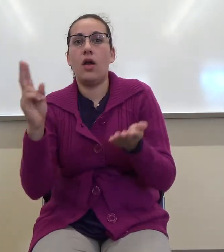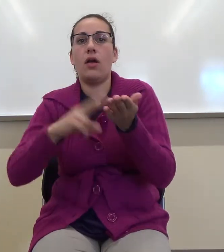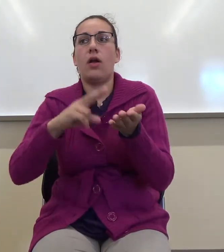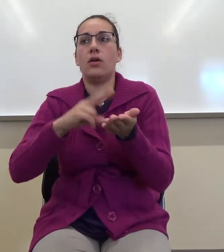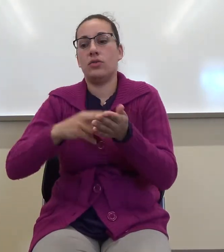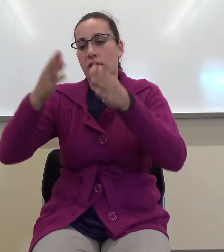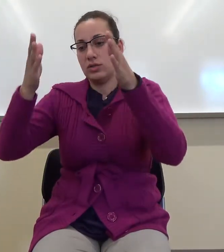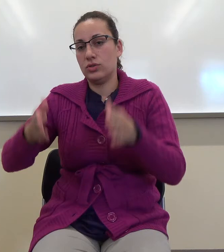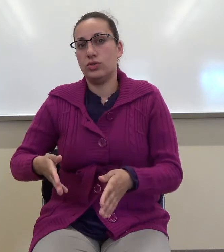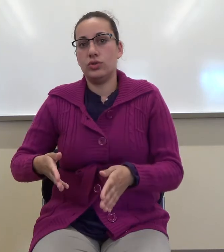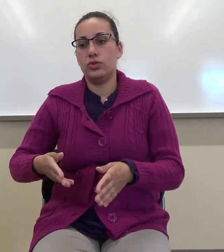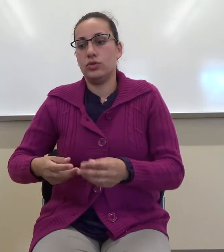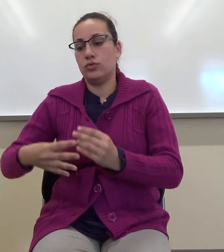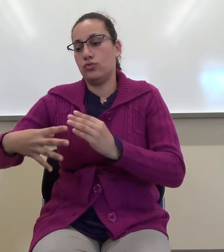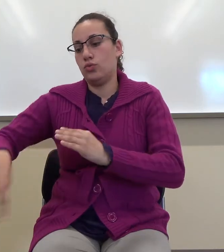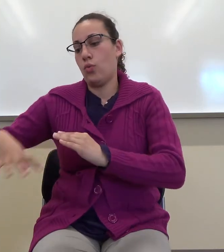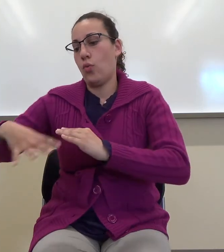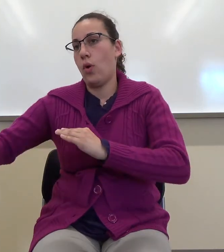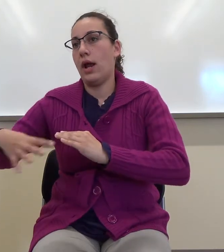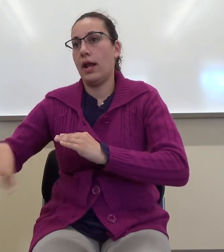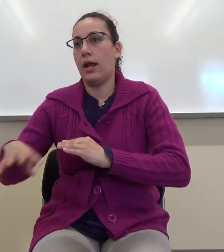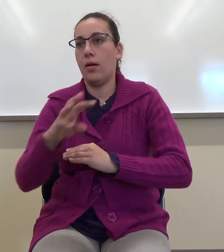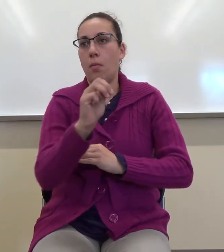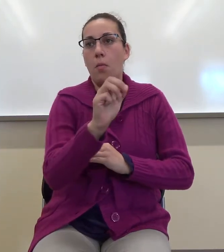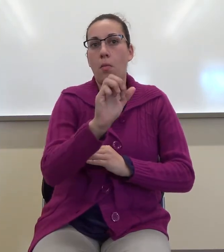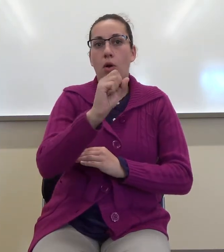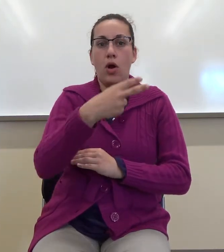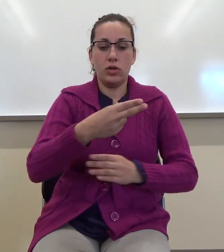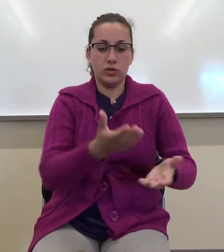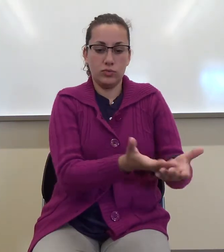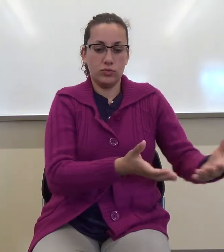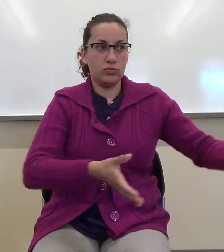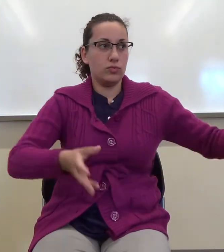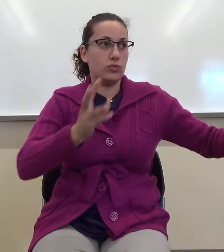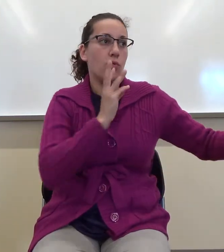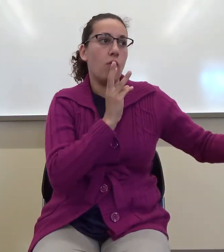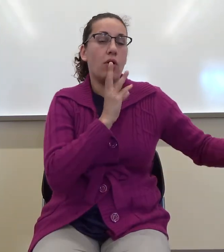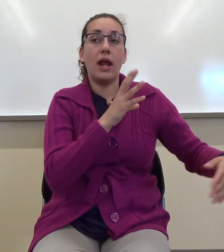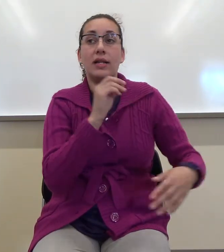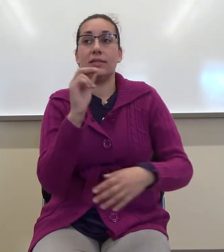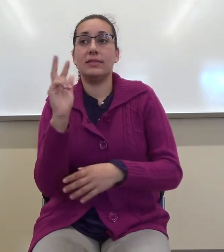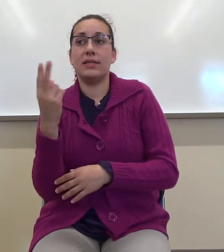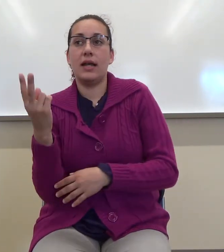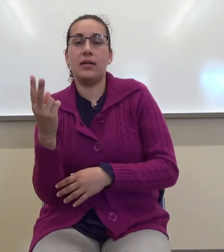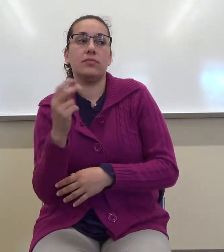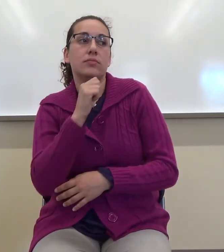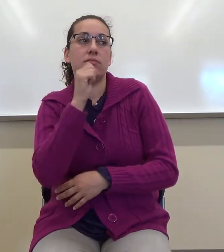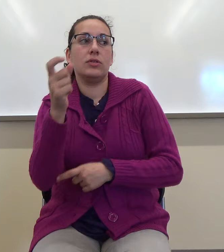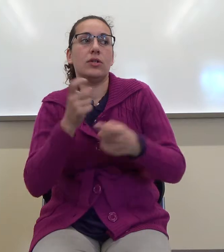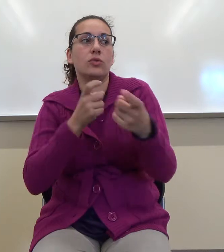marshes, and then the second is uncontrolled hunting or fishing. Okay, so I made some notes over